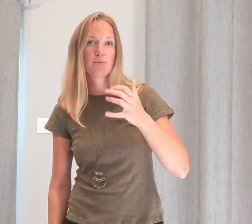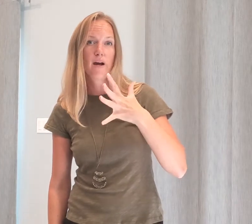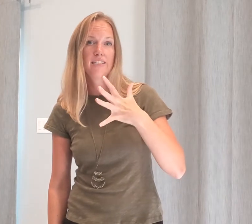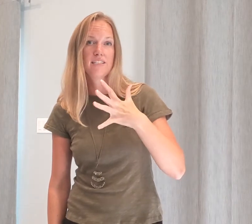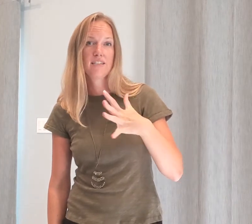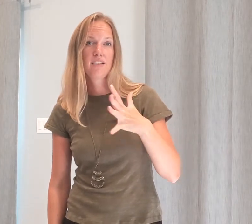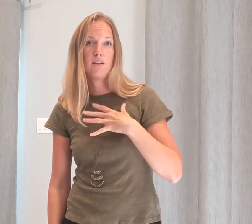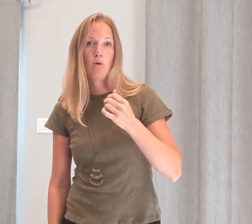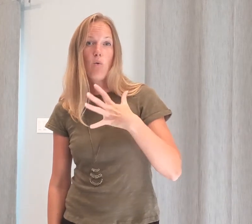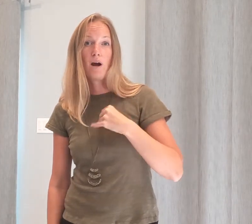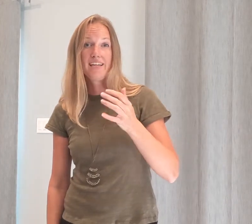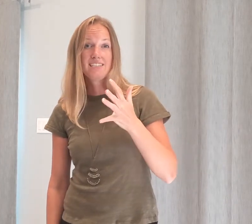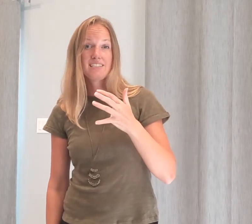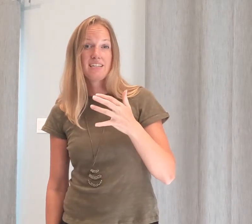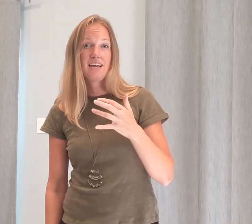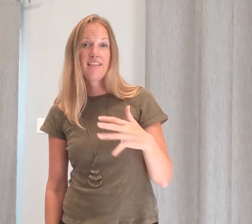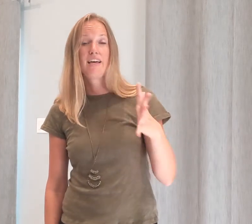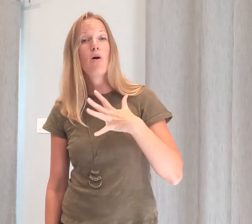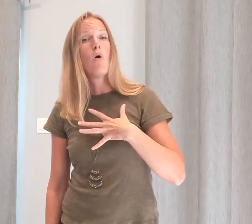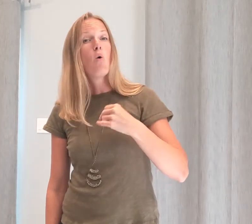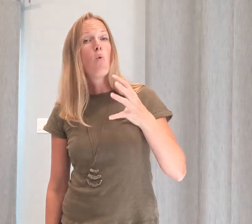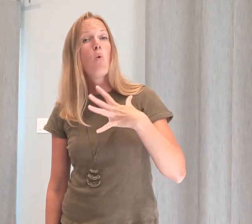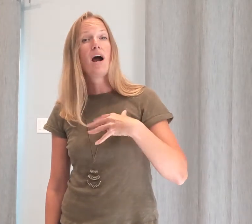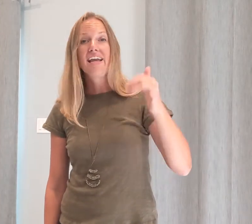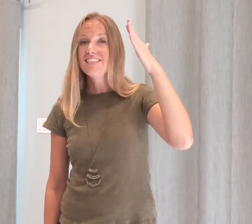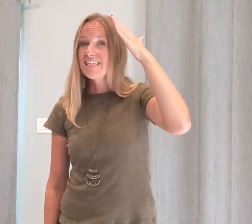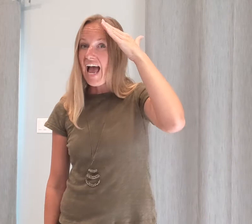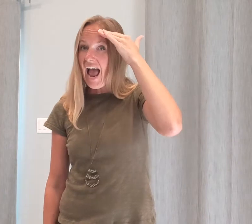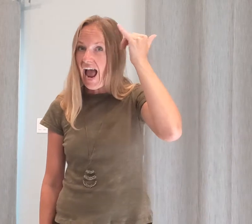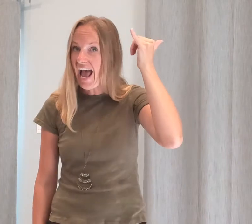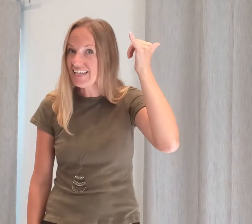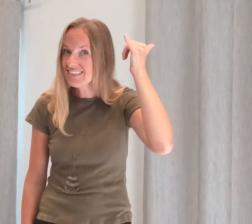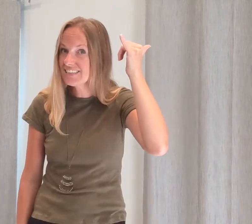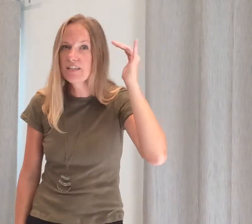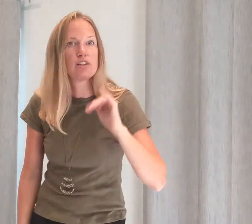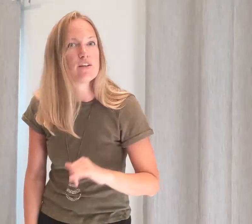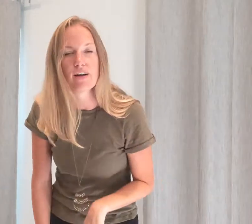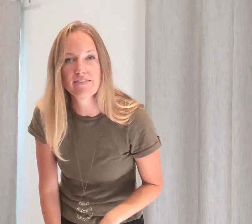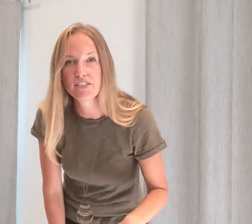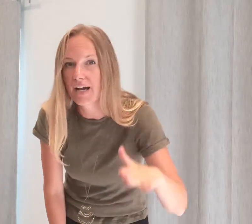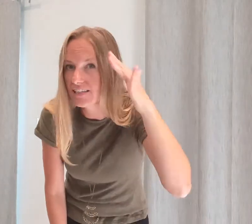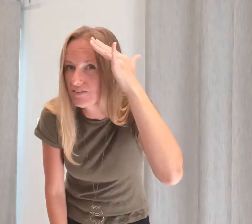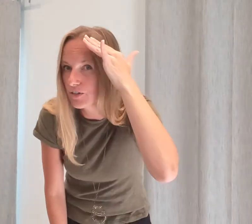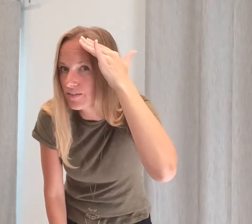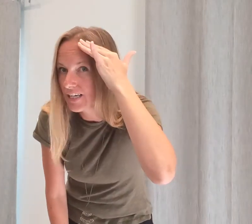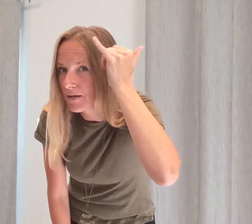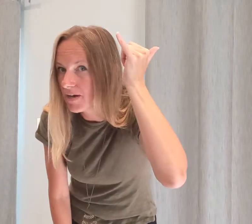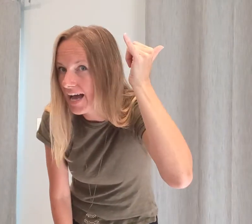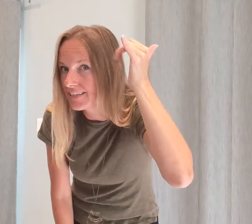White, white, and then white as. You don't have to do as if you don't have time, but as